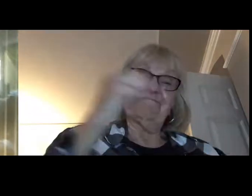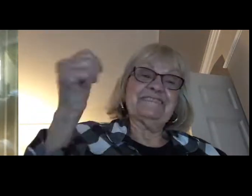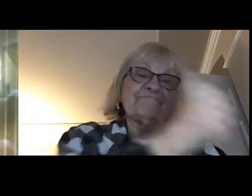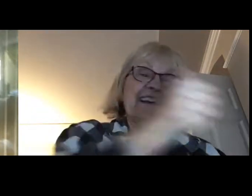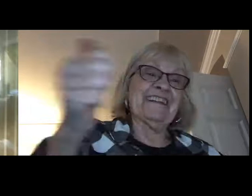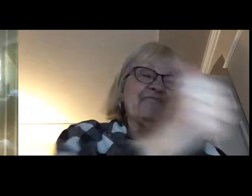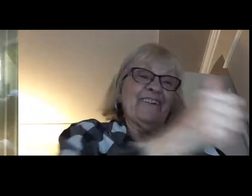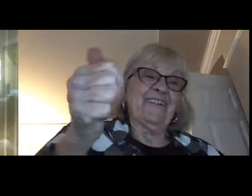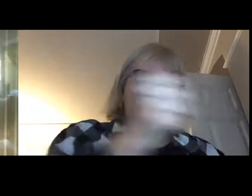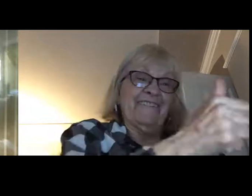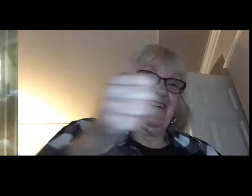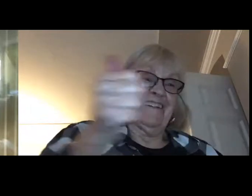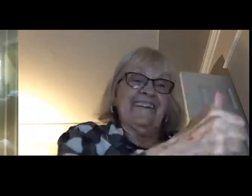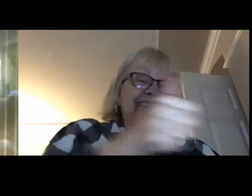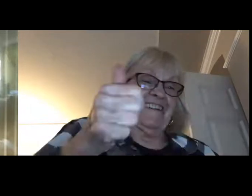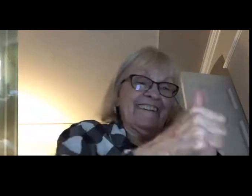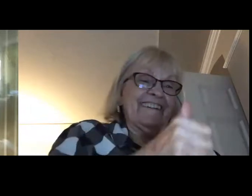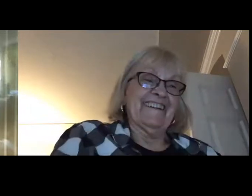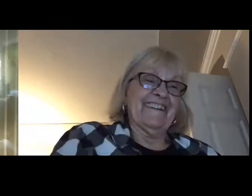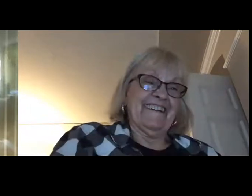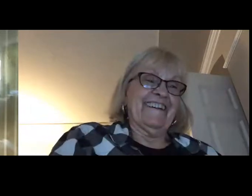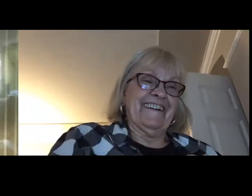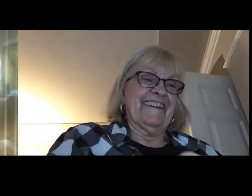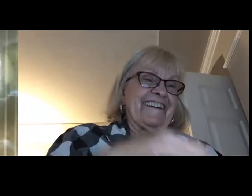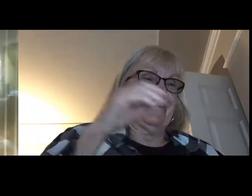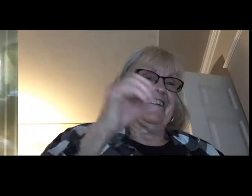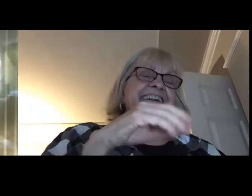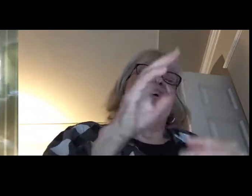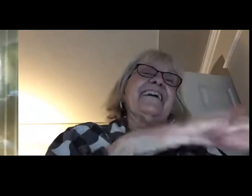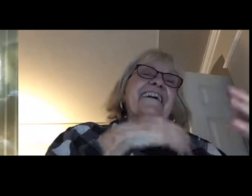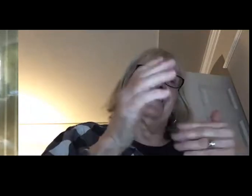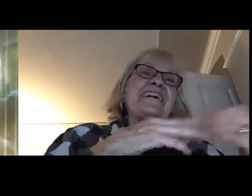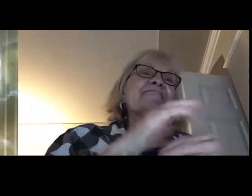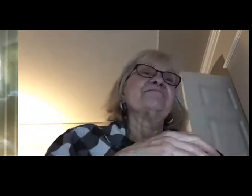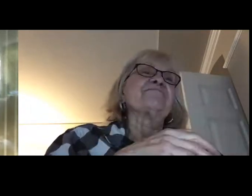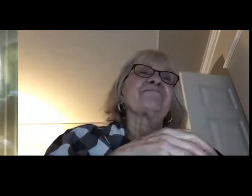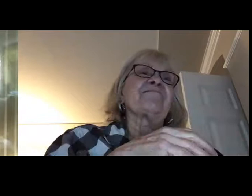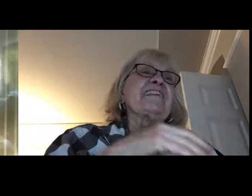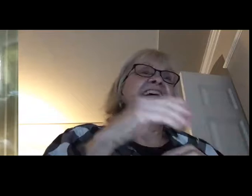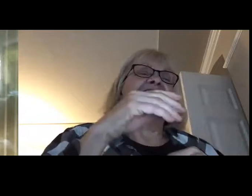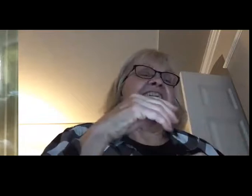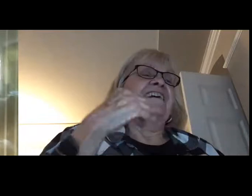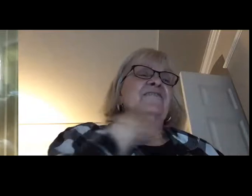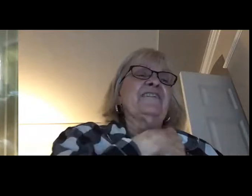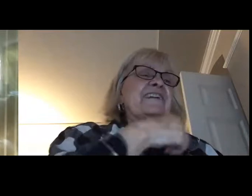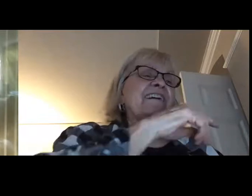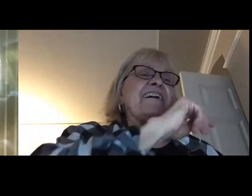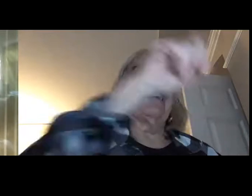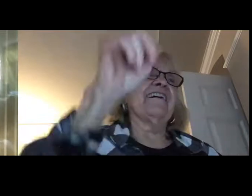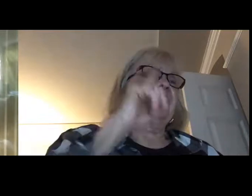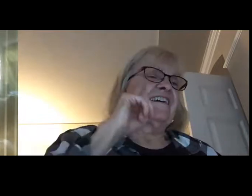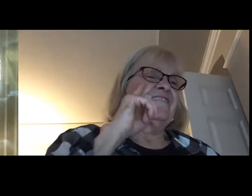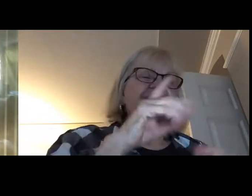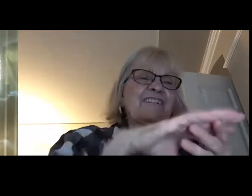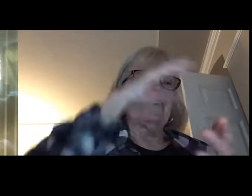Joyce to a hearing guy, so he kept making that back and forth. Anyway,